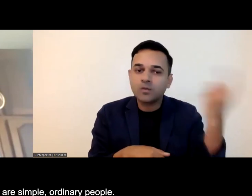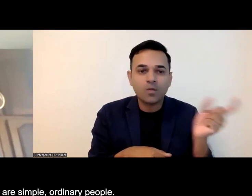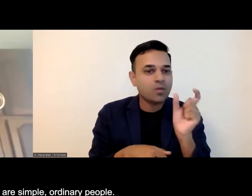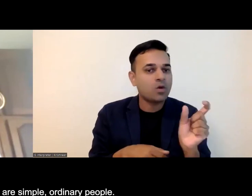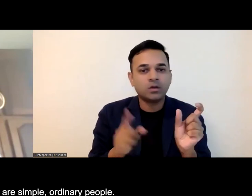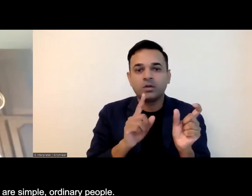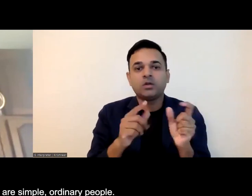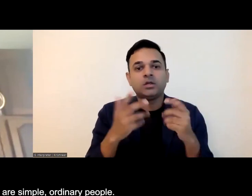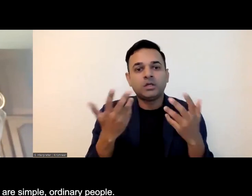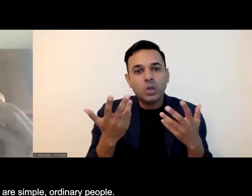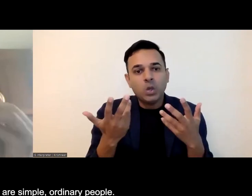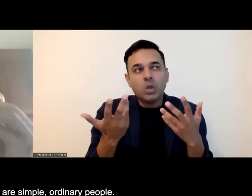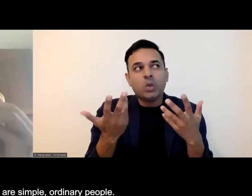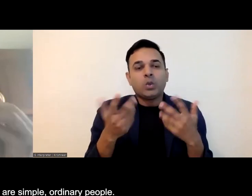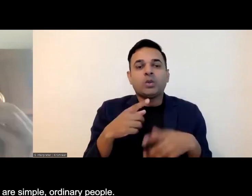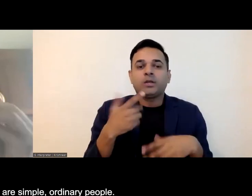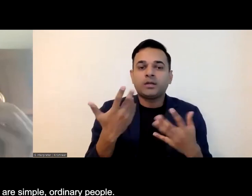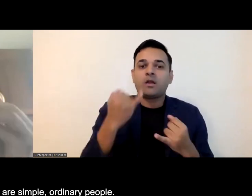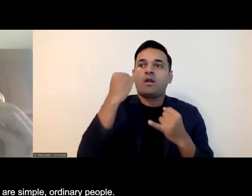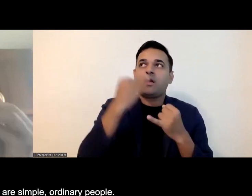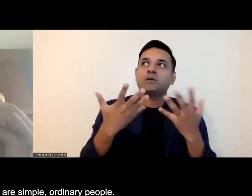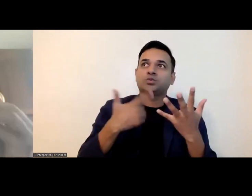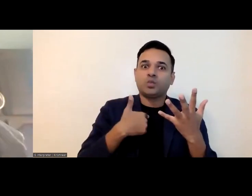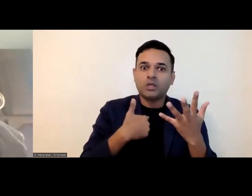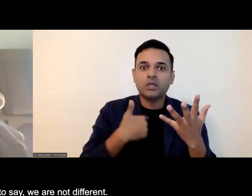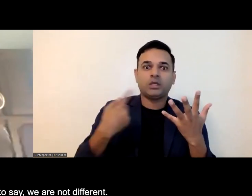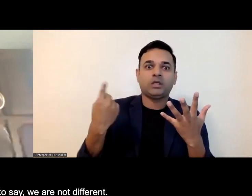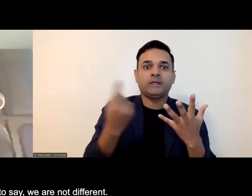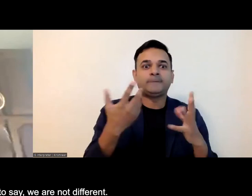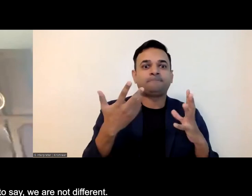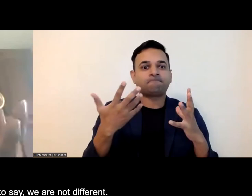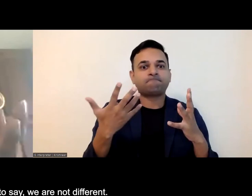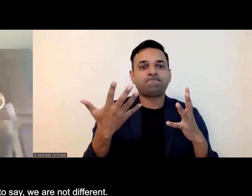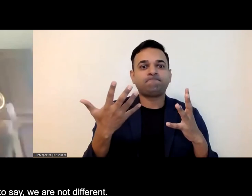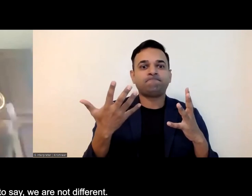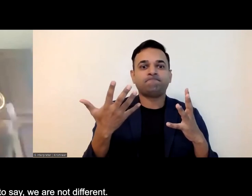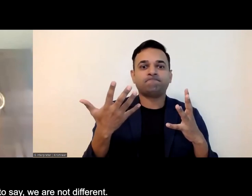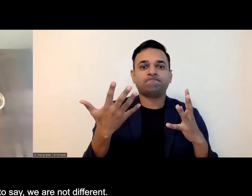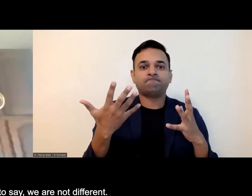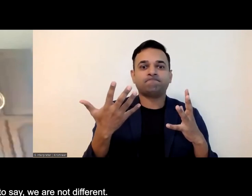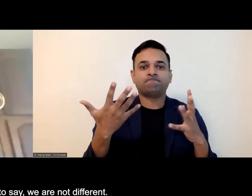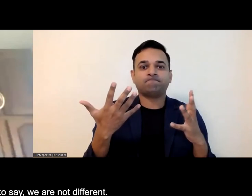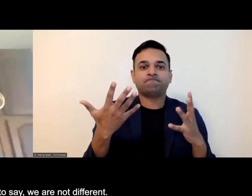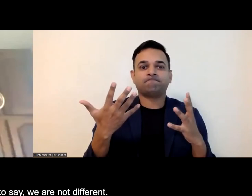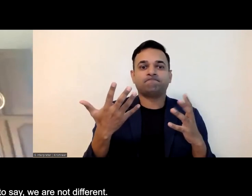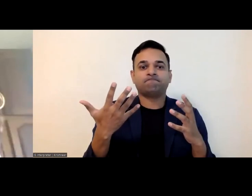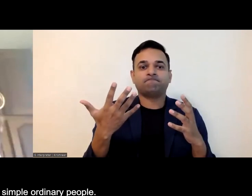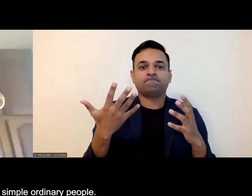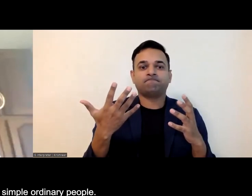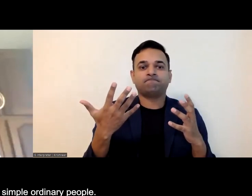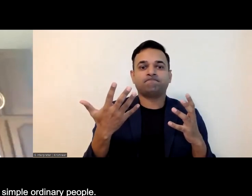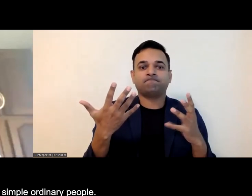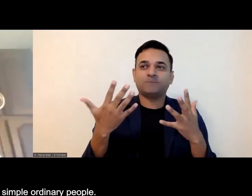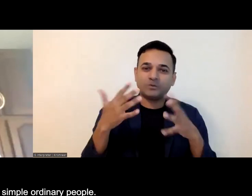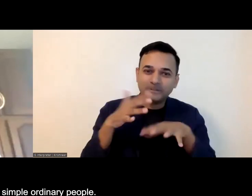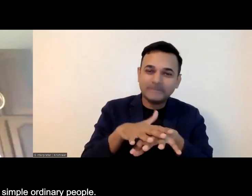And that we are simple, ordinary people. We have to say we are not different. We